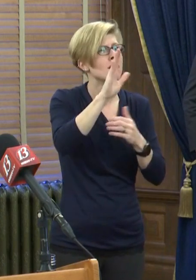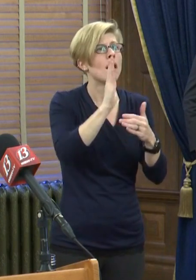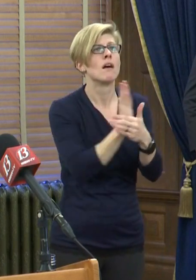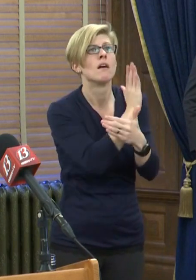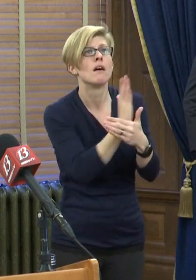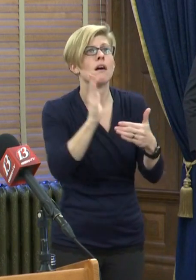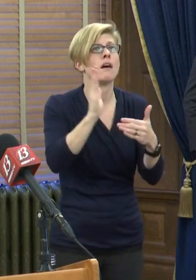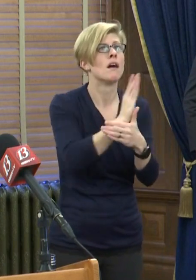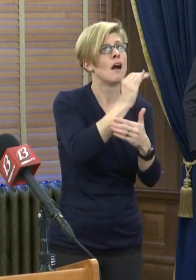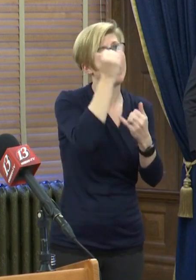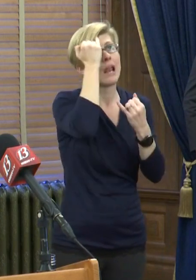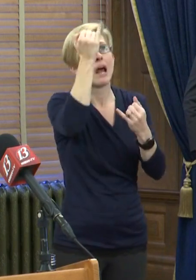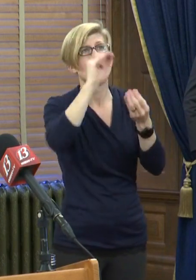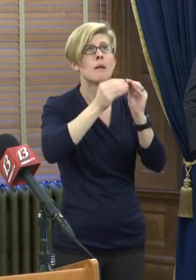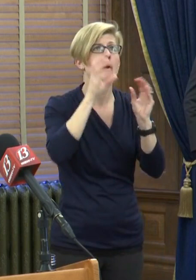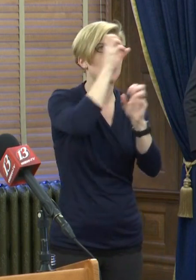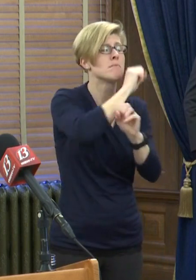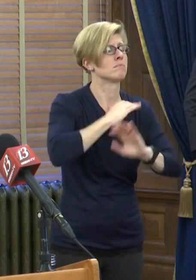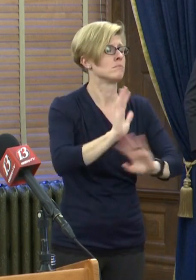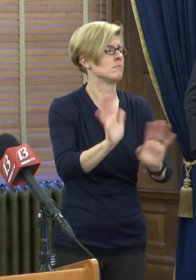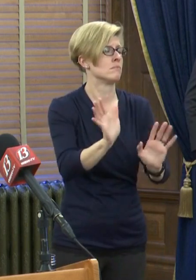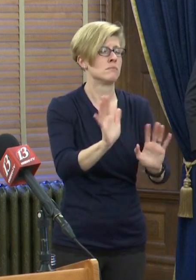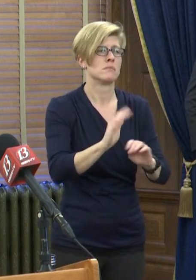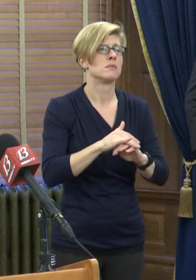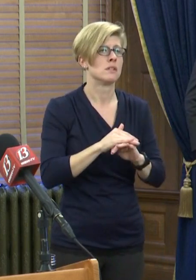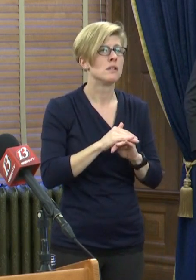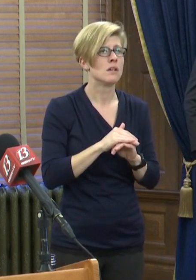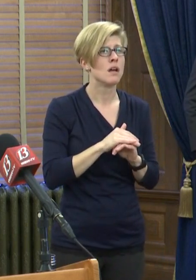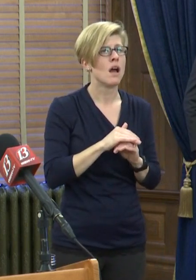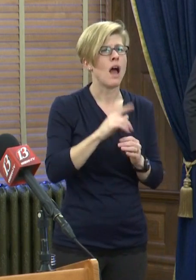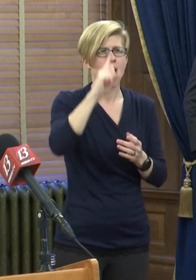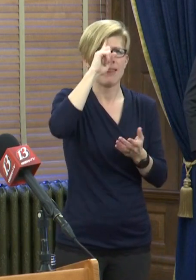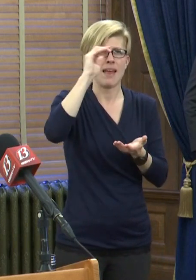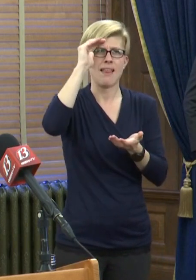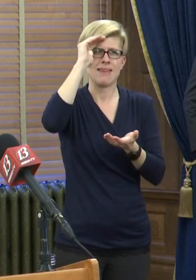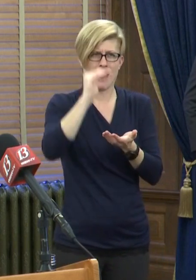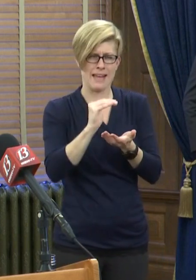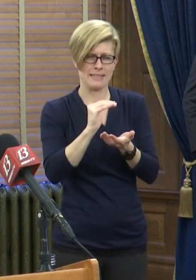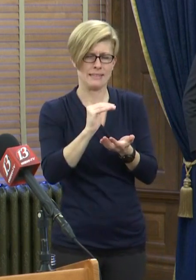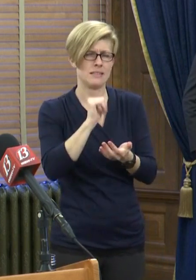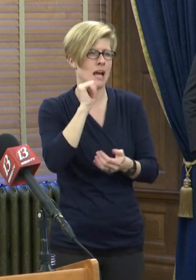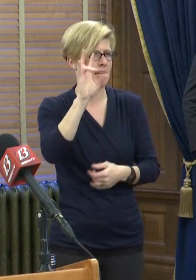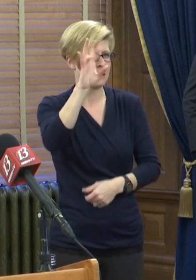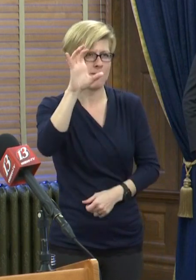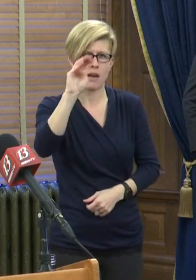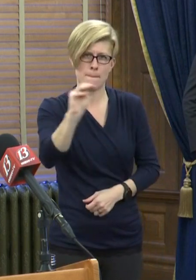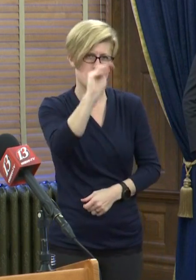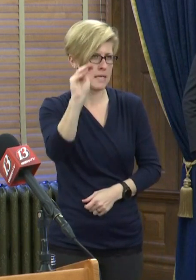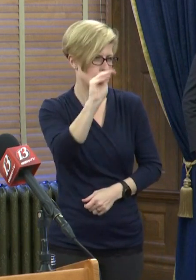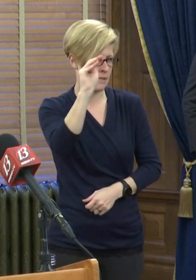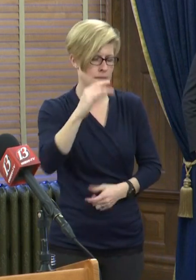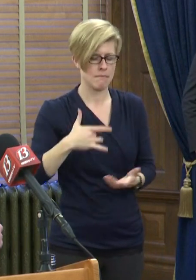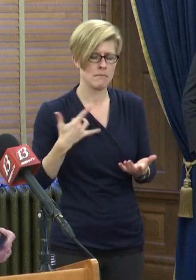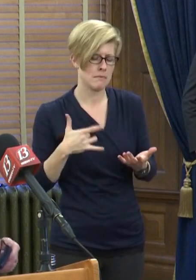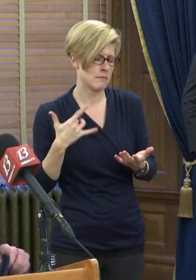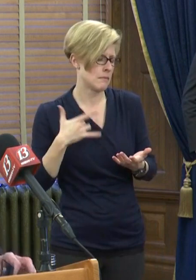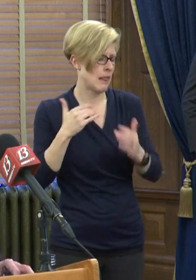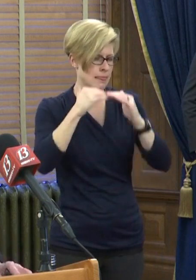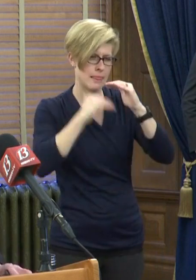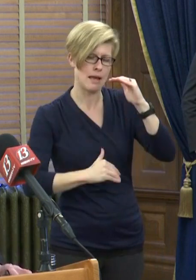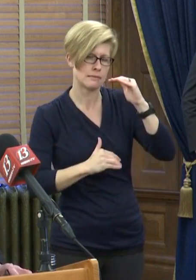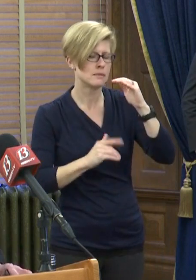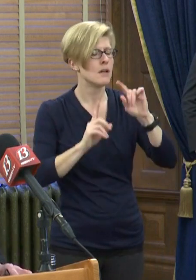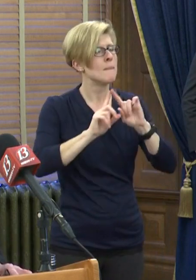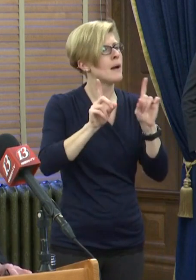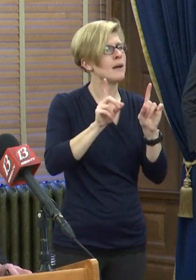range, other than I can tell you it's likely very much less than the 700 million. But beyond that, I really